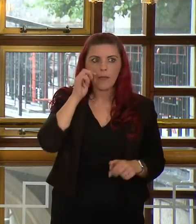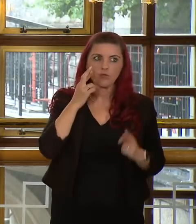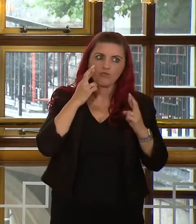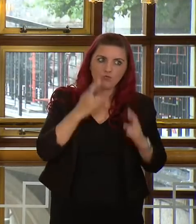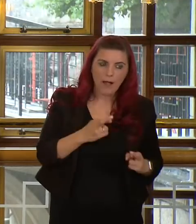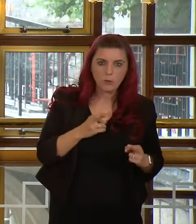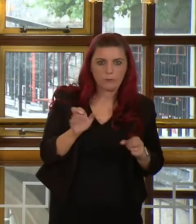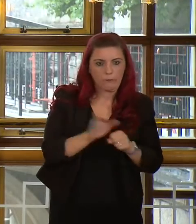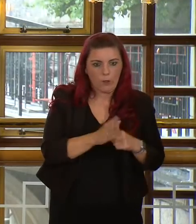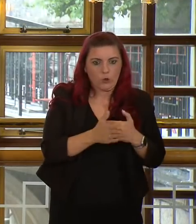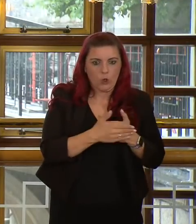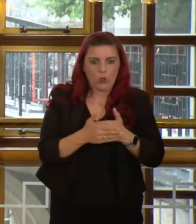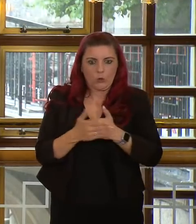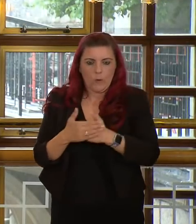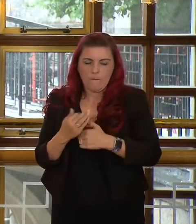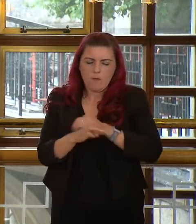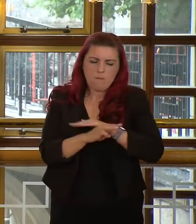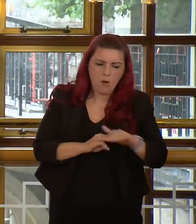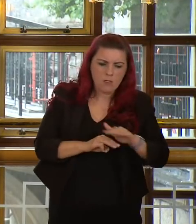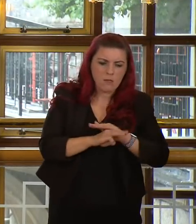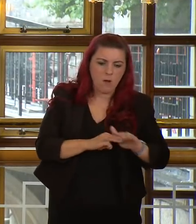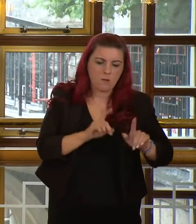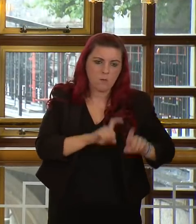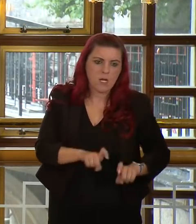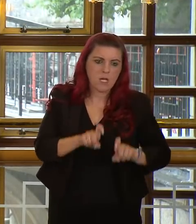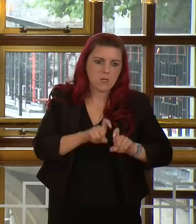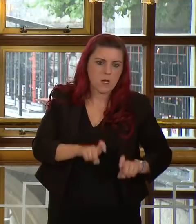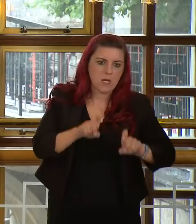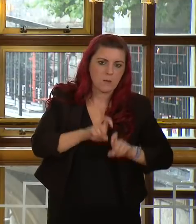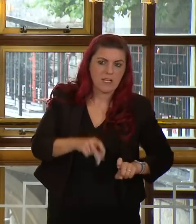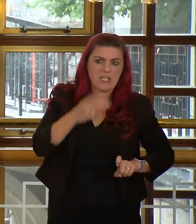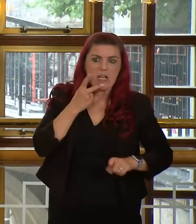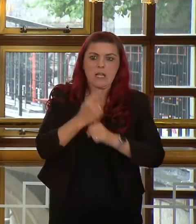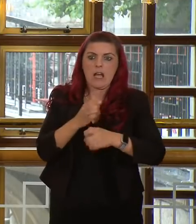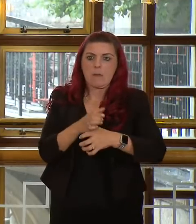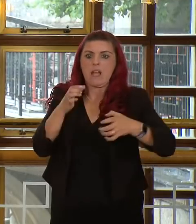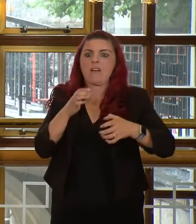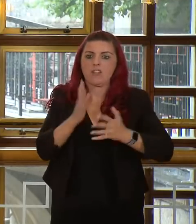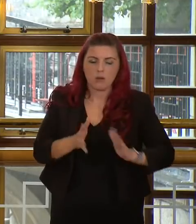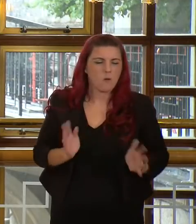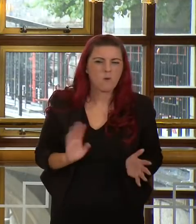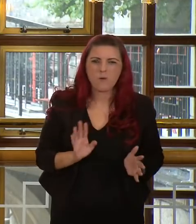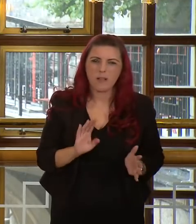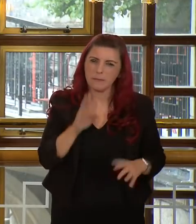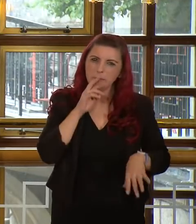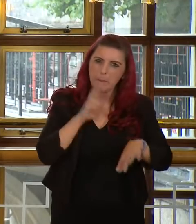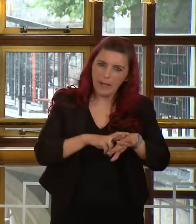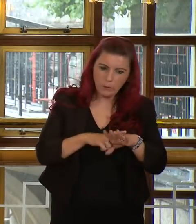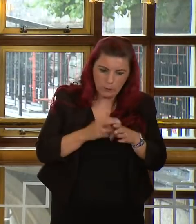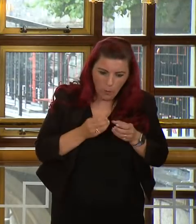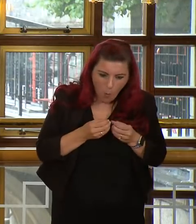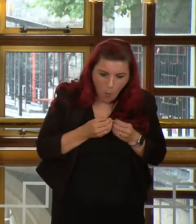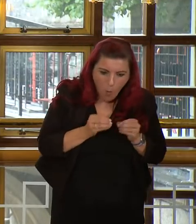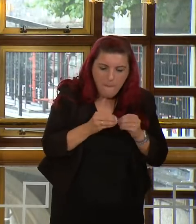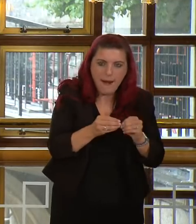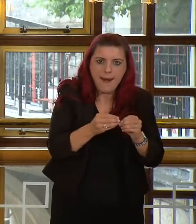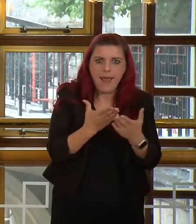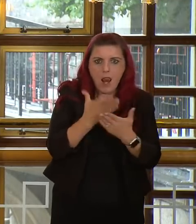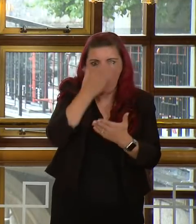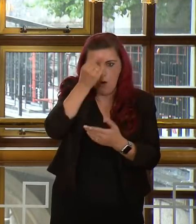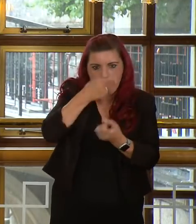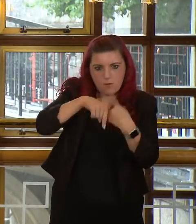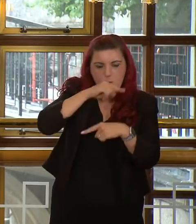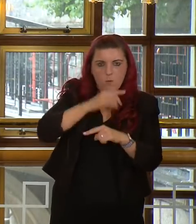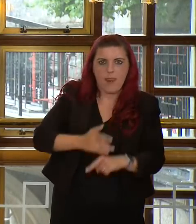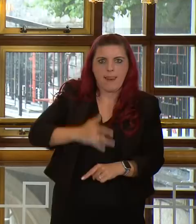total shutdown for months and months, waiting for that to happen. What's much better to do is to reopen the country, but now that we've